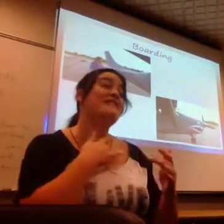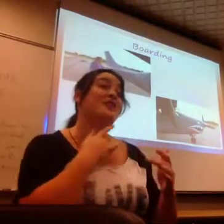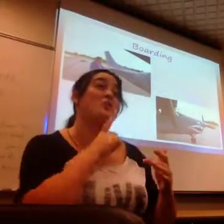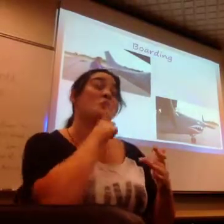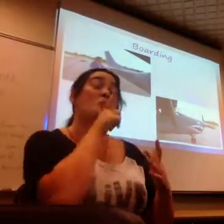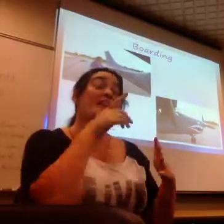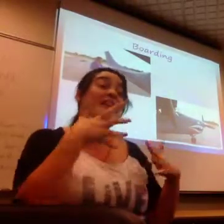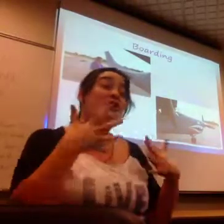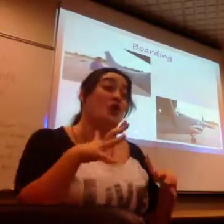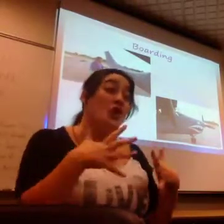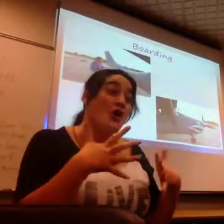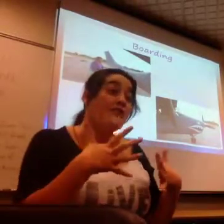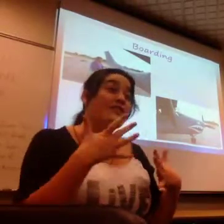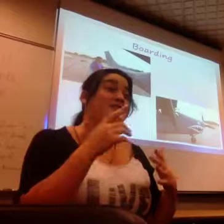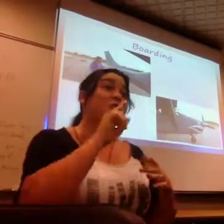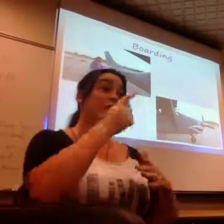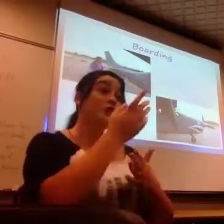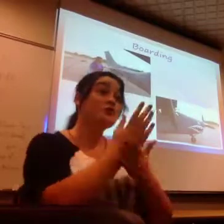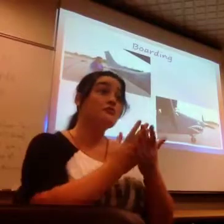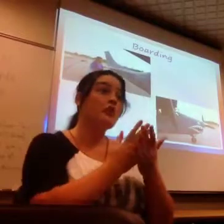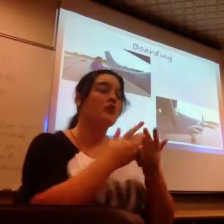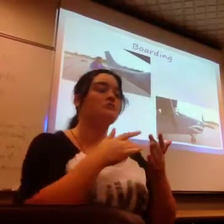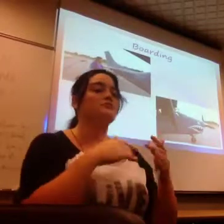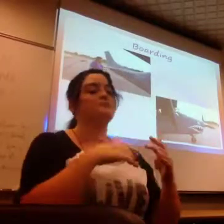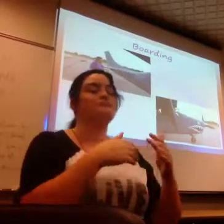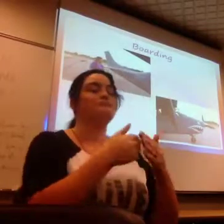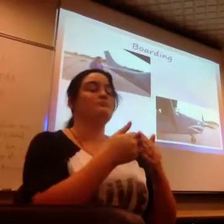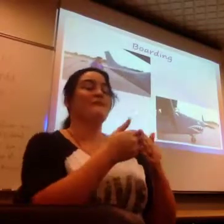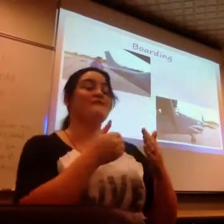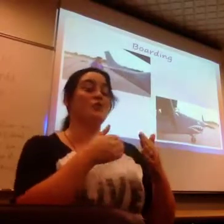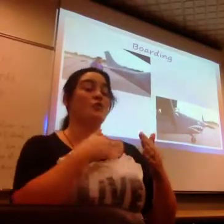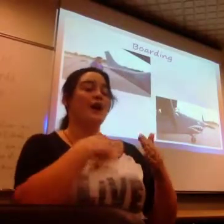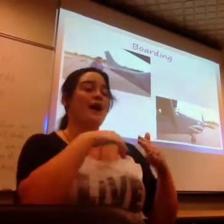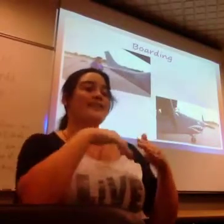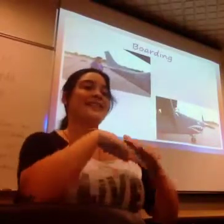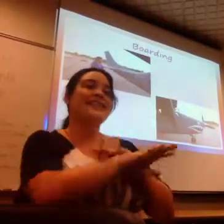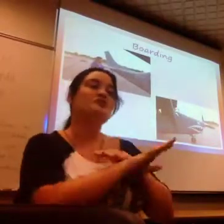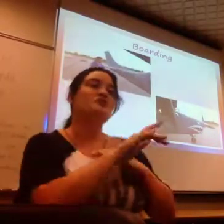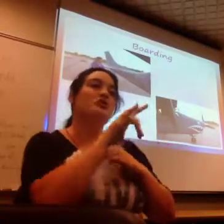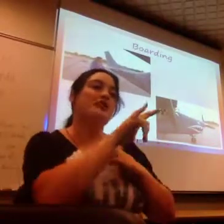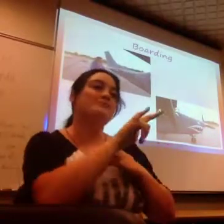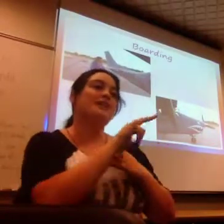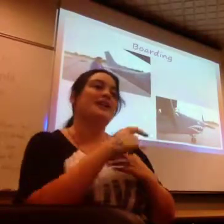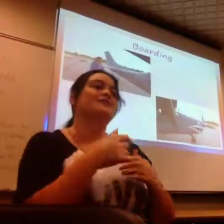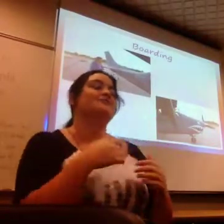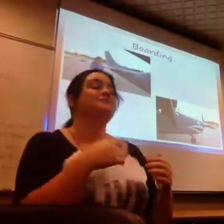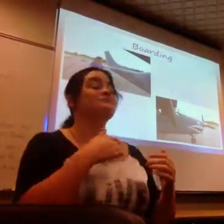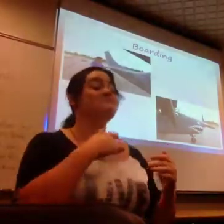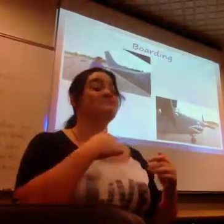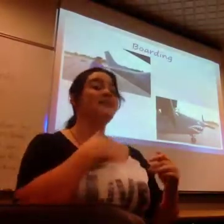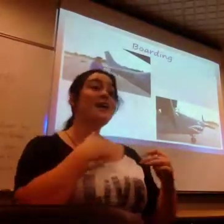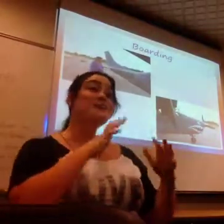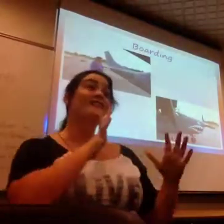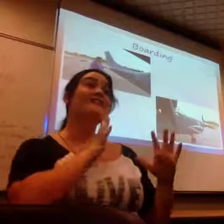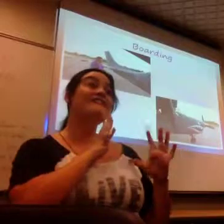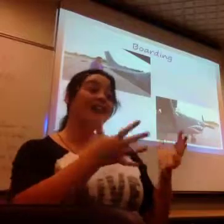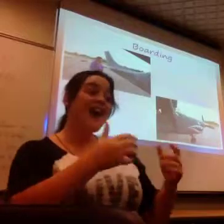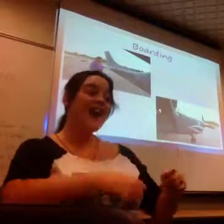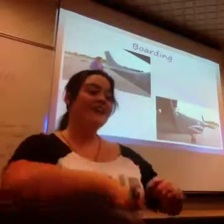The first part was right before I get into the plane. I was fine up until then. I was, yeah, okay. And